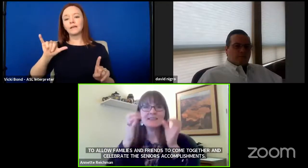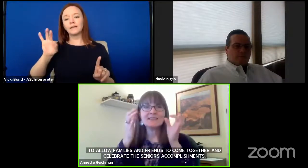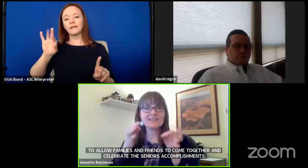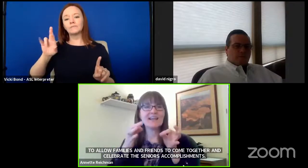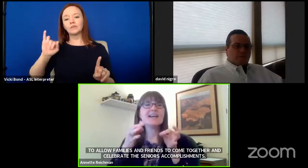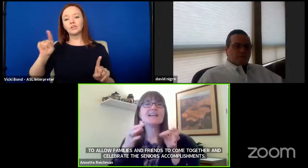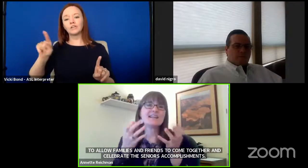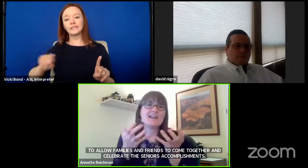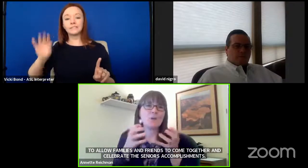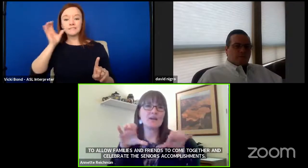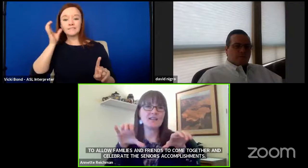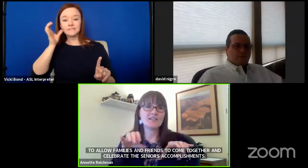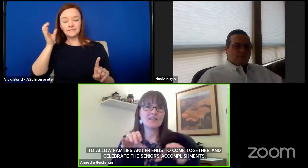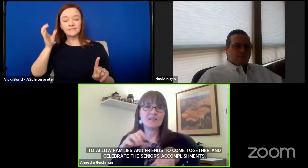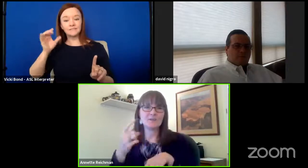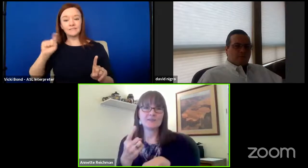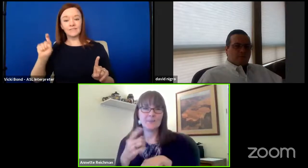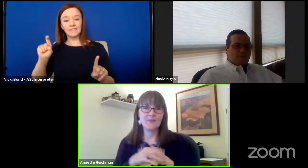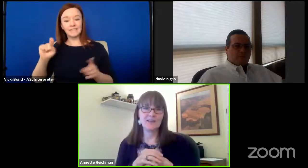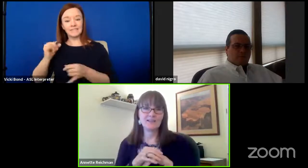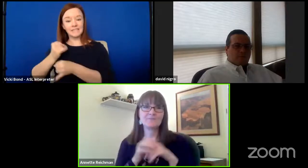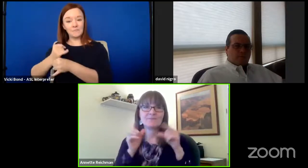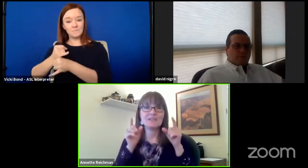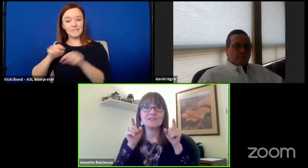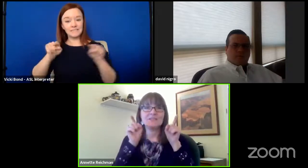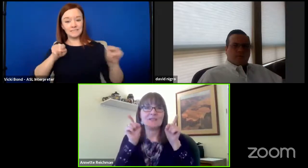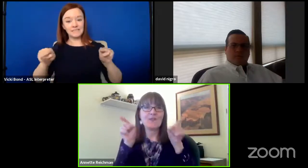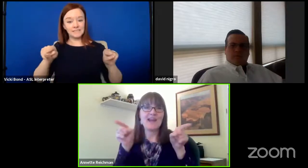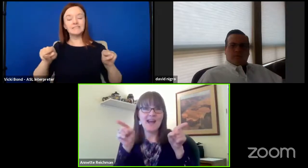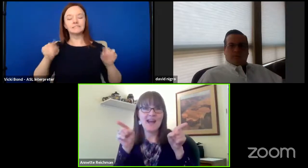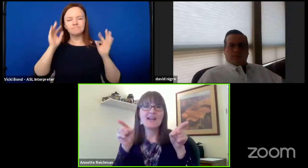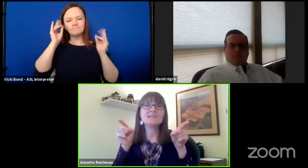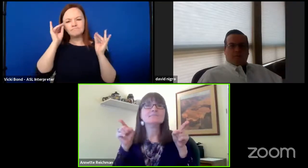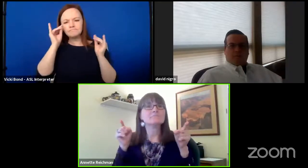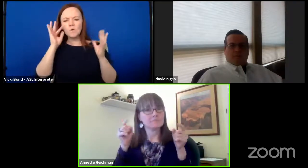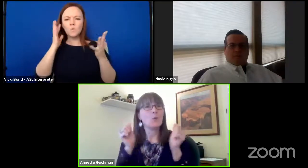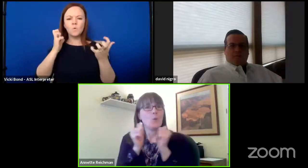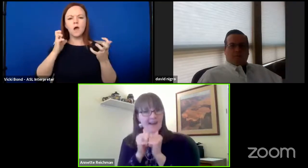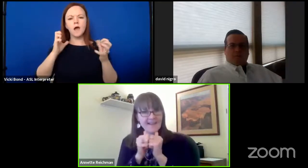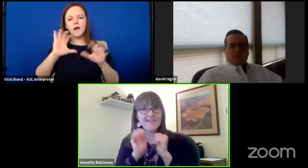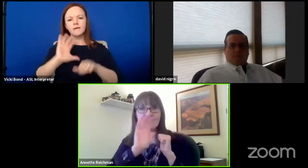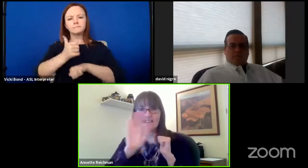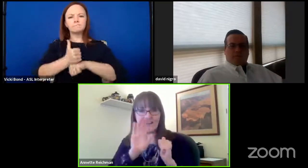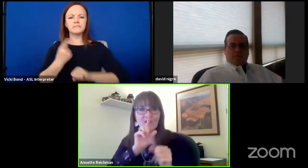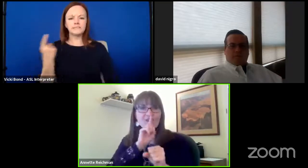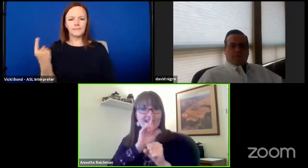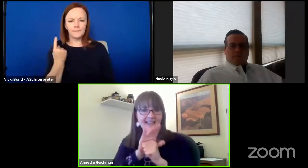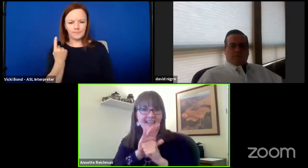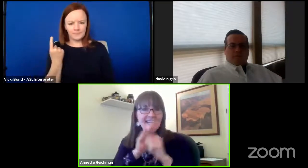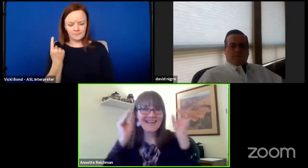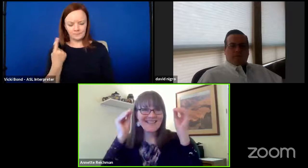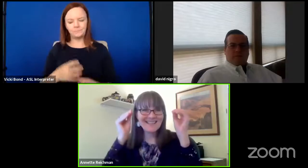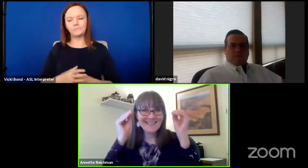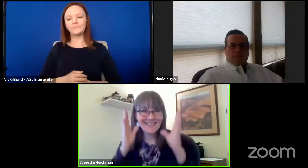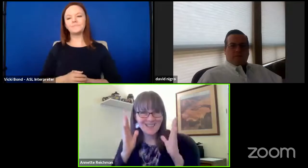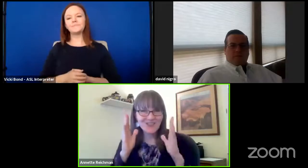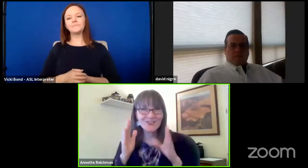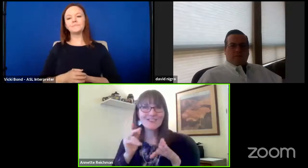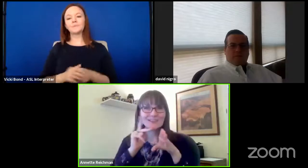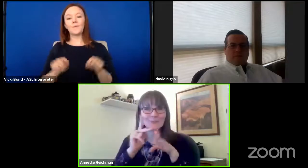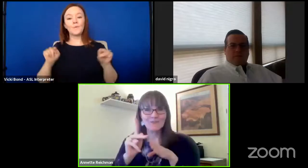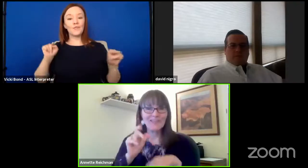campus, decided they wanted to do something. So they, with their